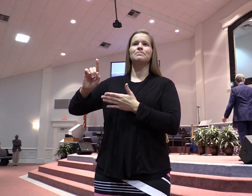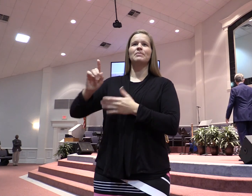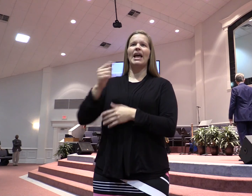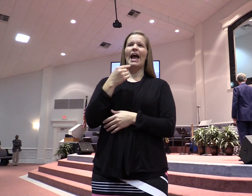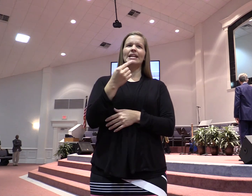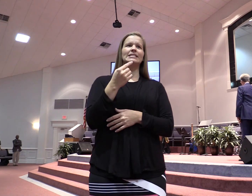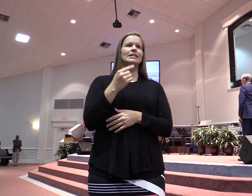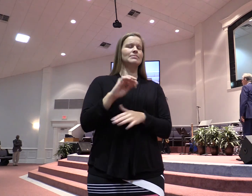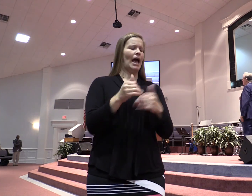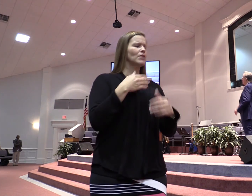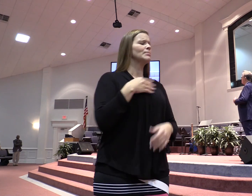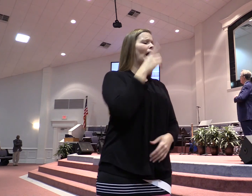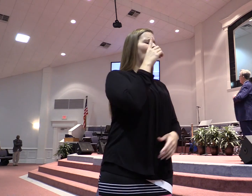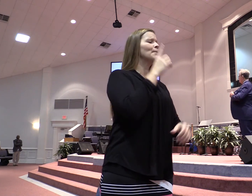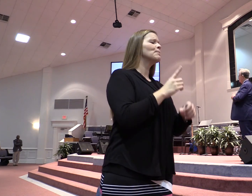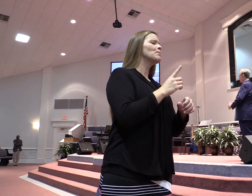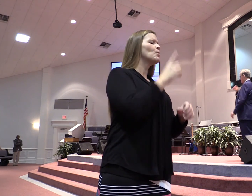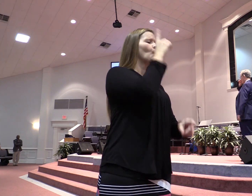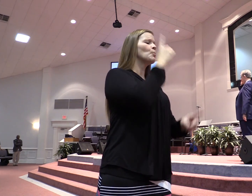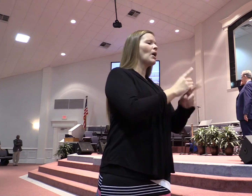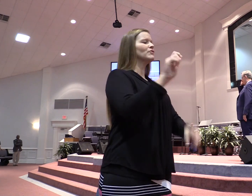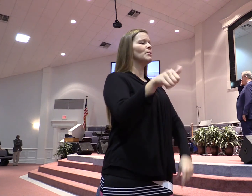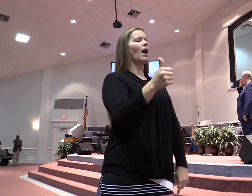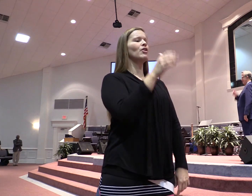says, how is my brother from a different mother?